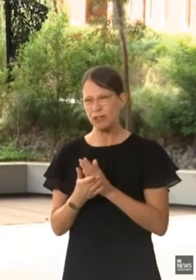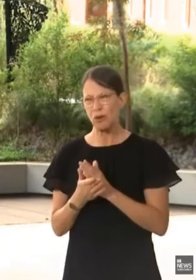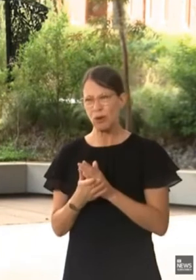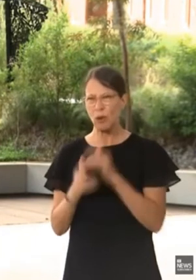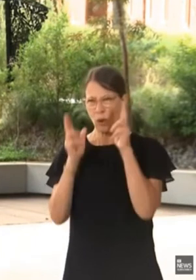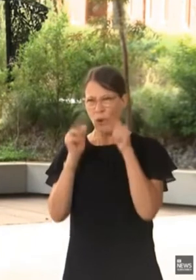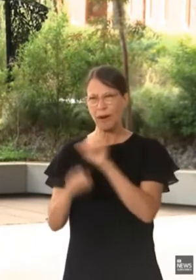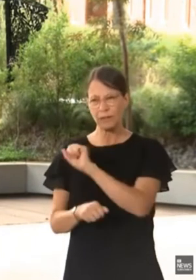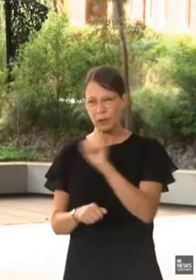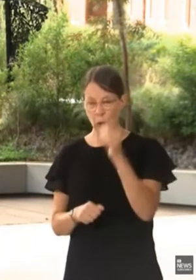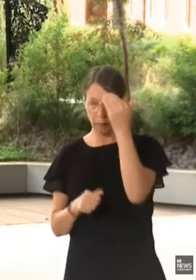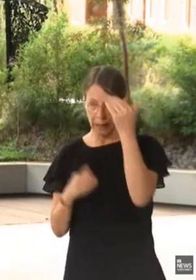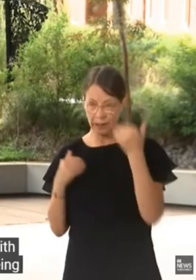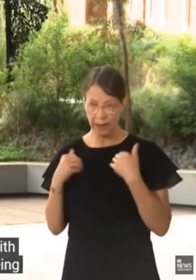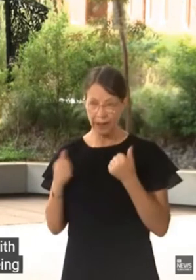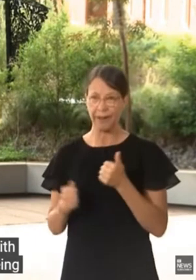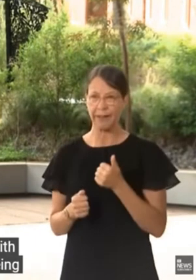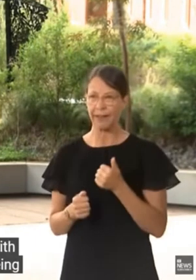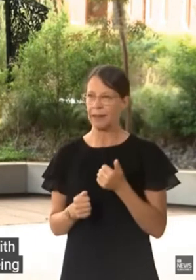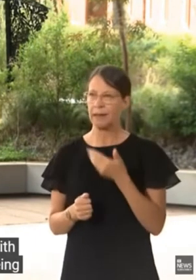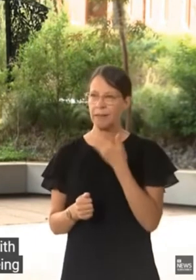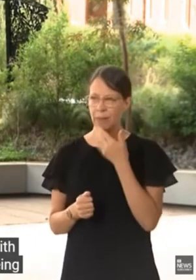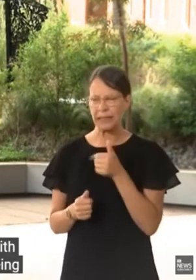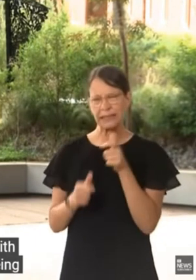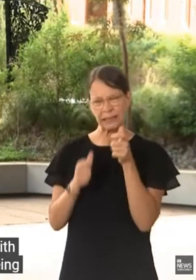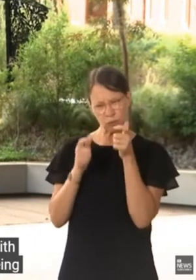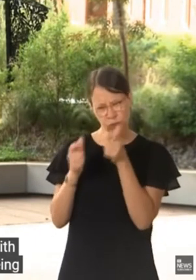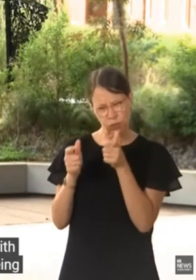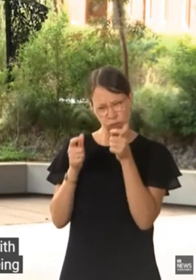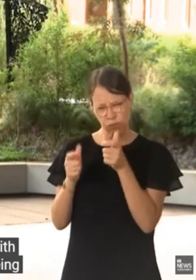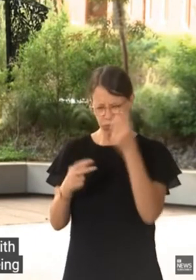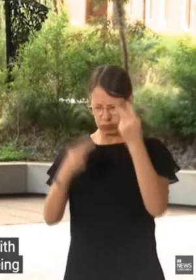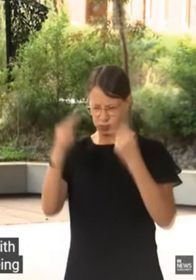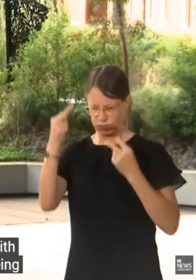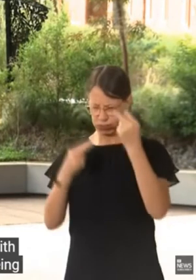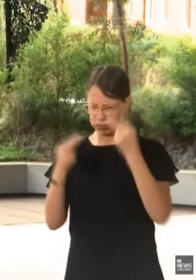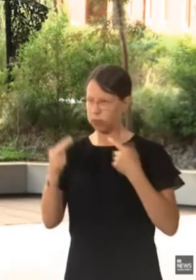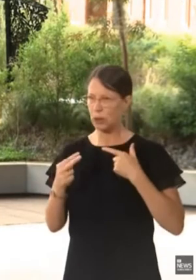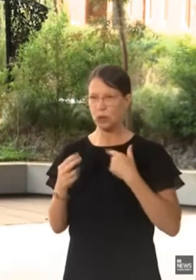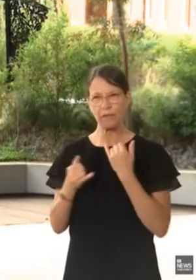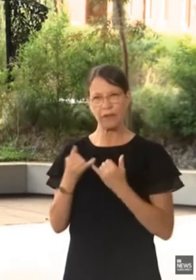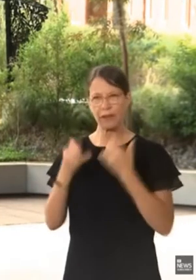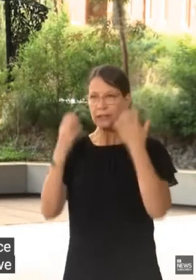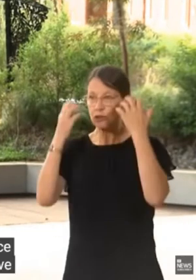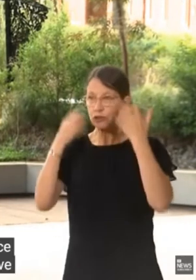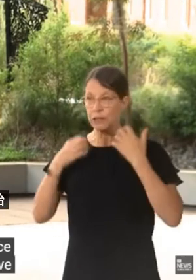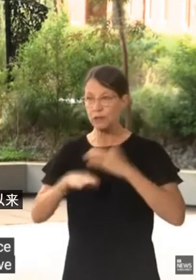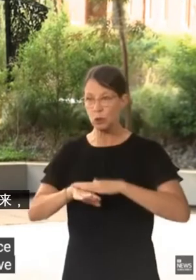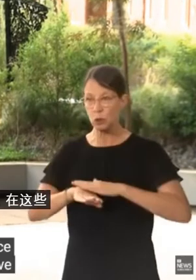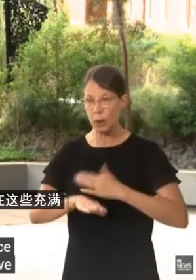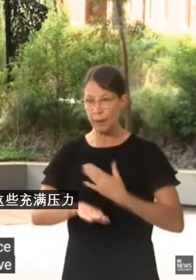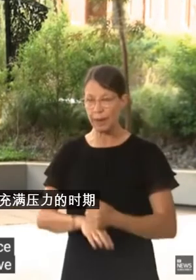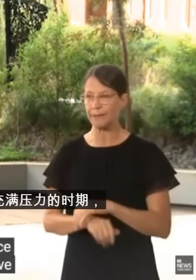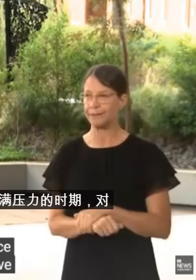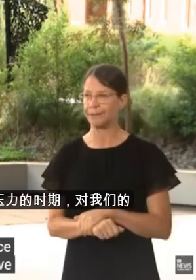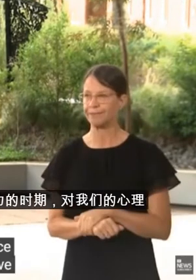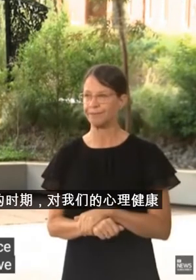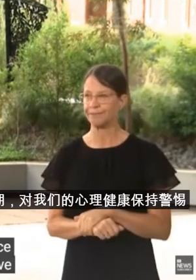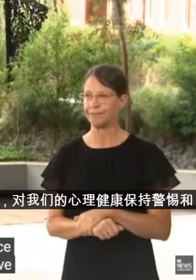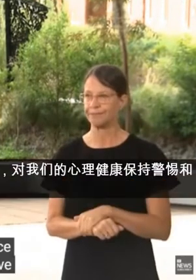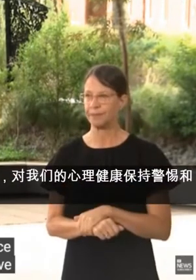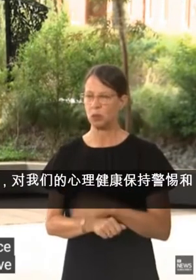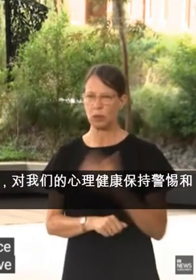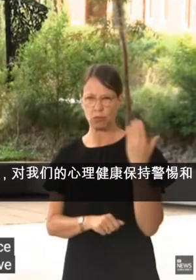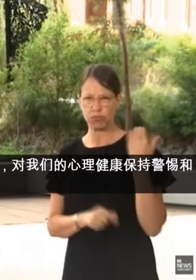vigilant and proactive with regards to our mental wellbeing at these stressful times. Since the start of the